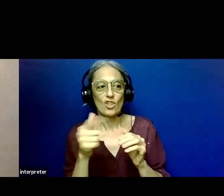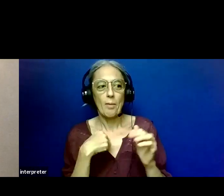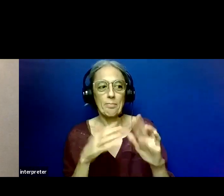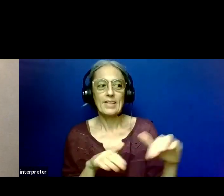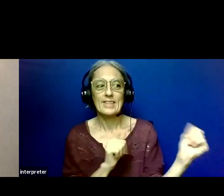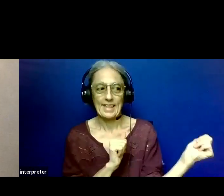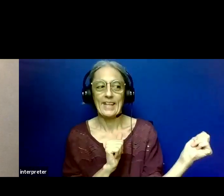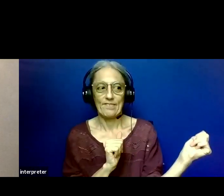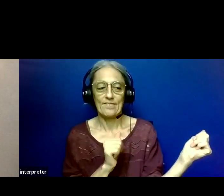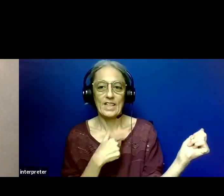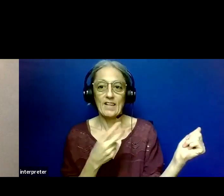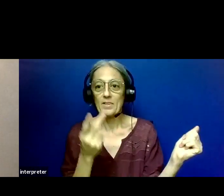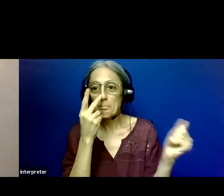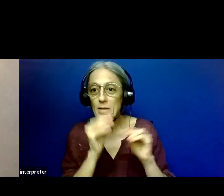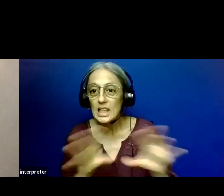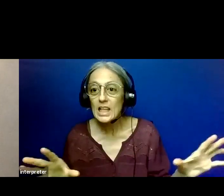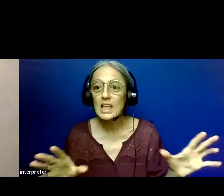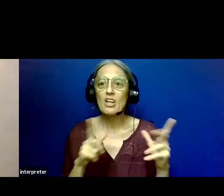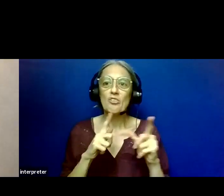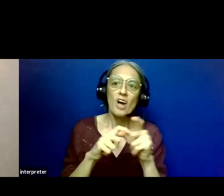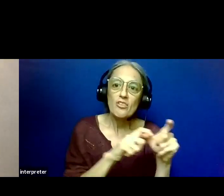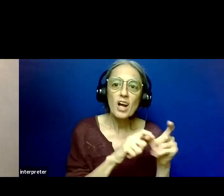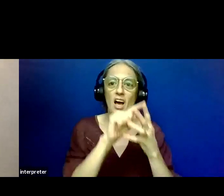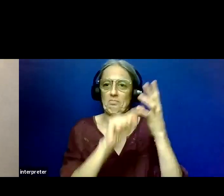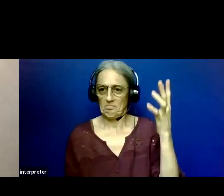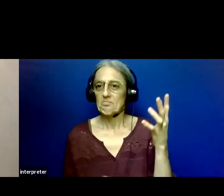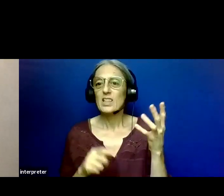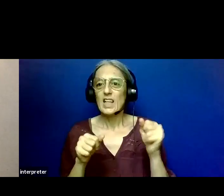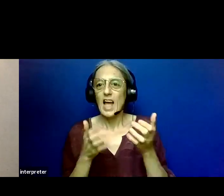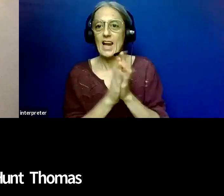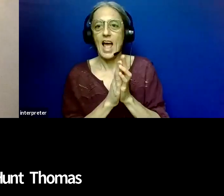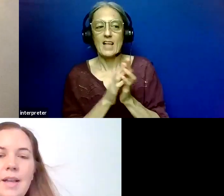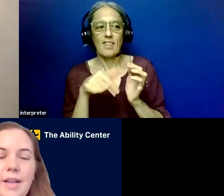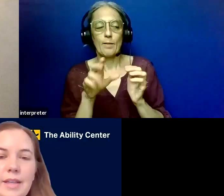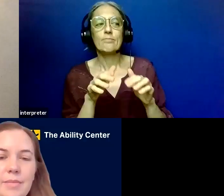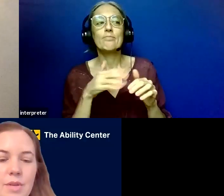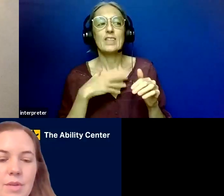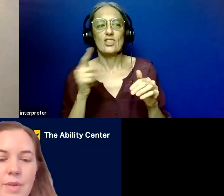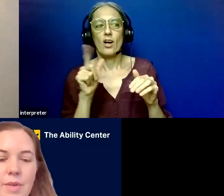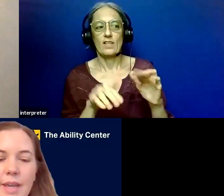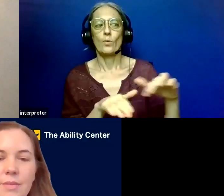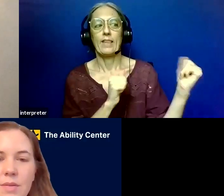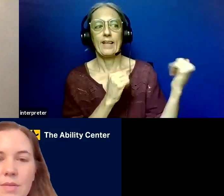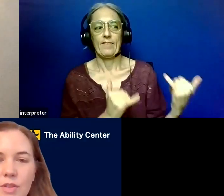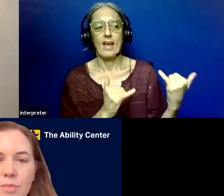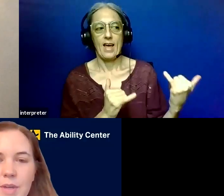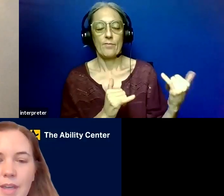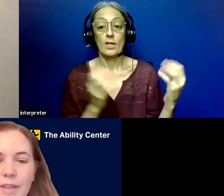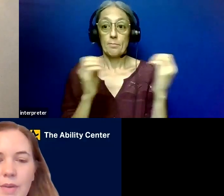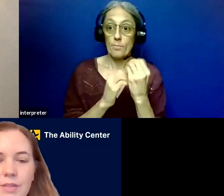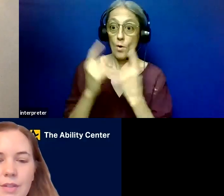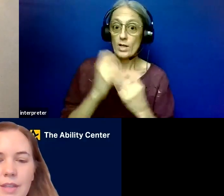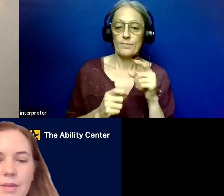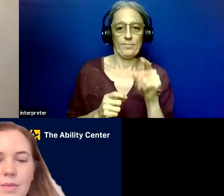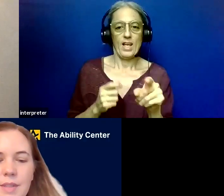Are there any questions about service animals? Well, we had one question, but